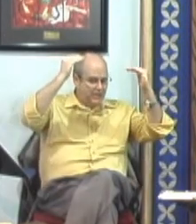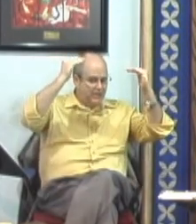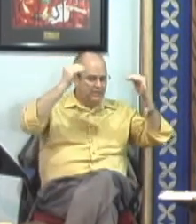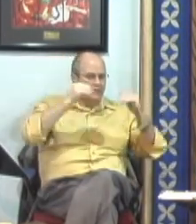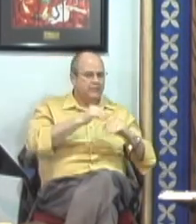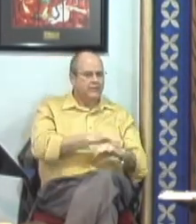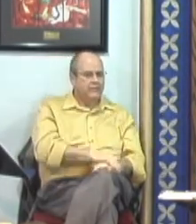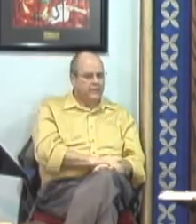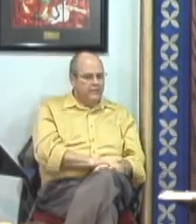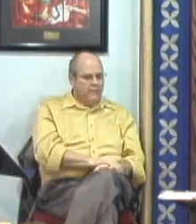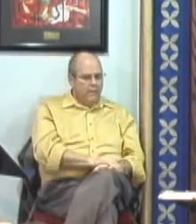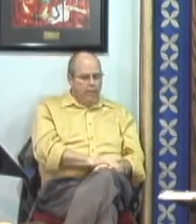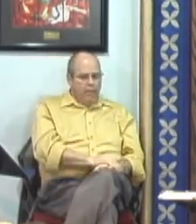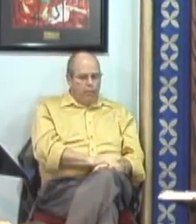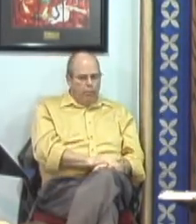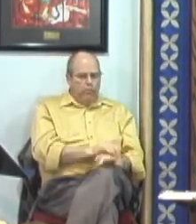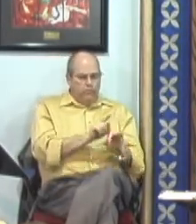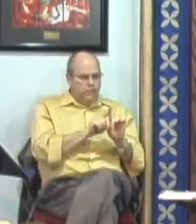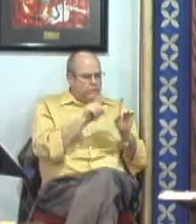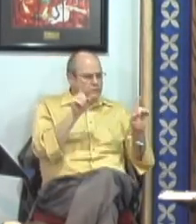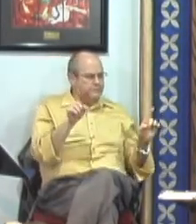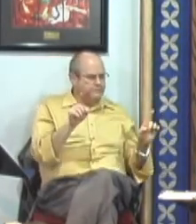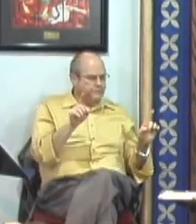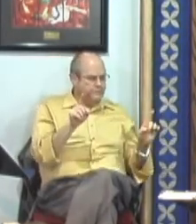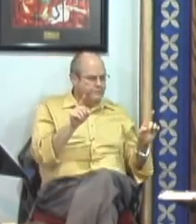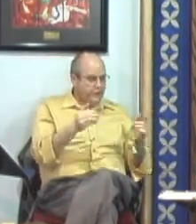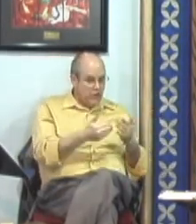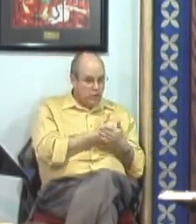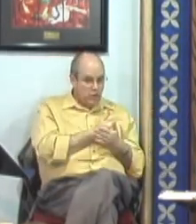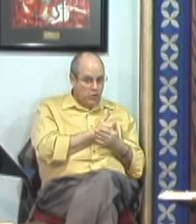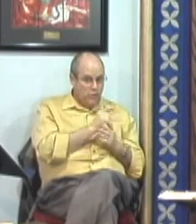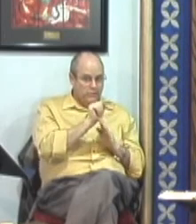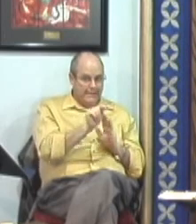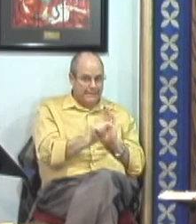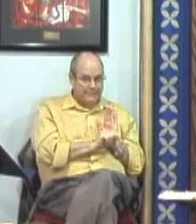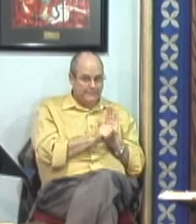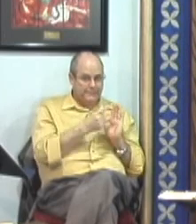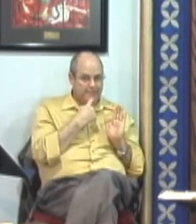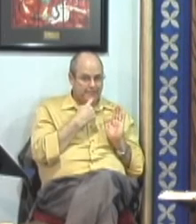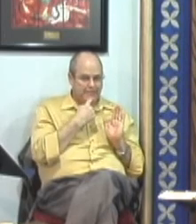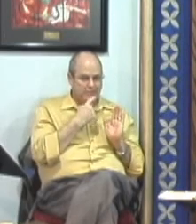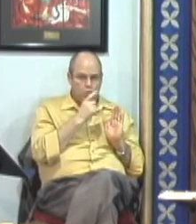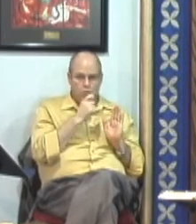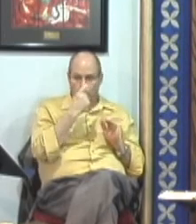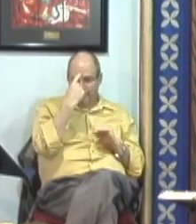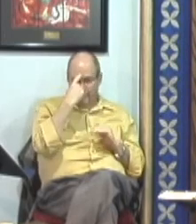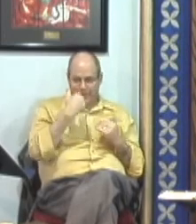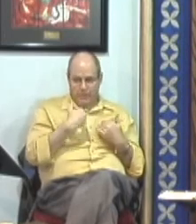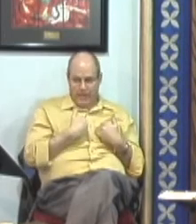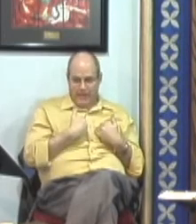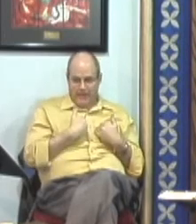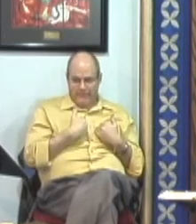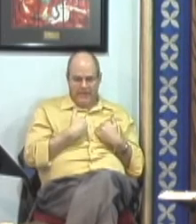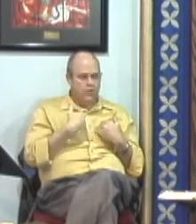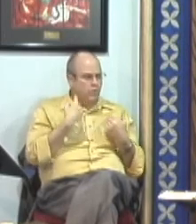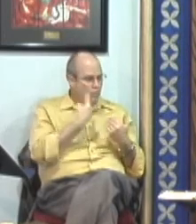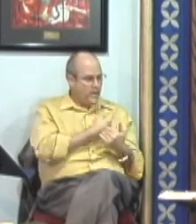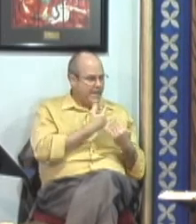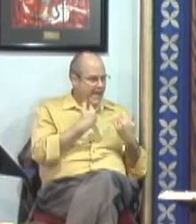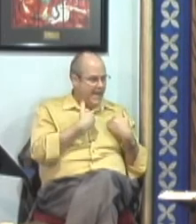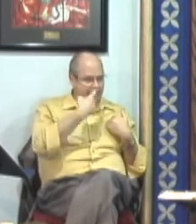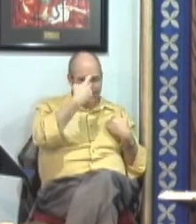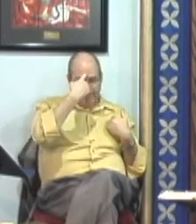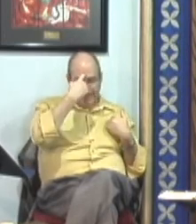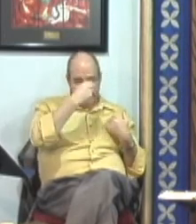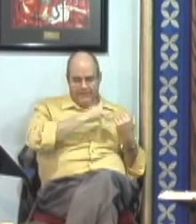above the earth. But the new covenant says, whose mind do we have? We have the mind of